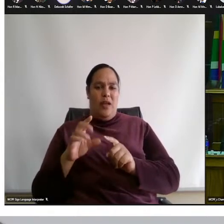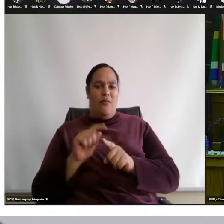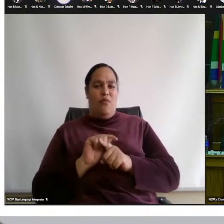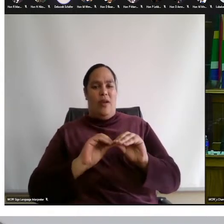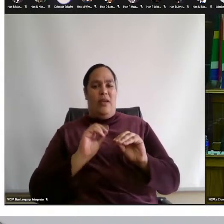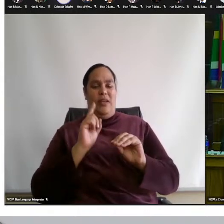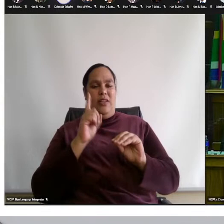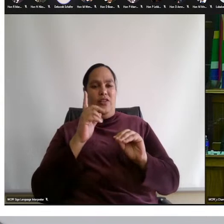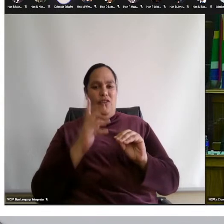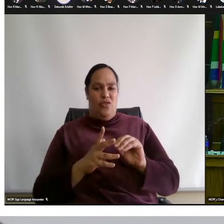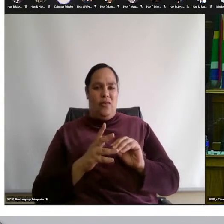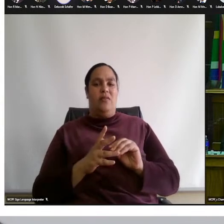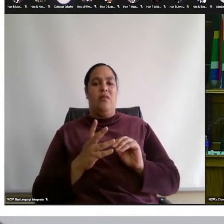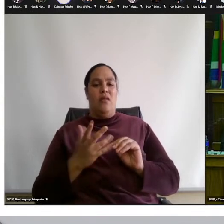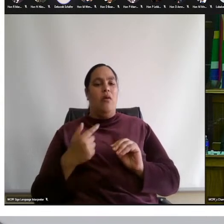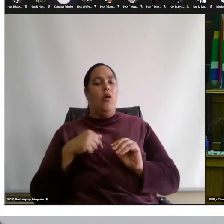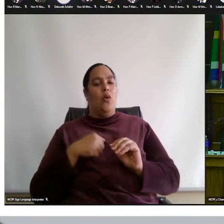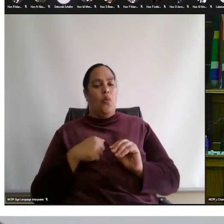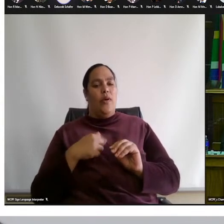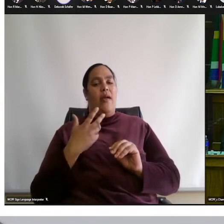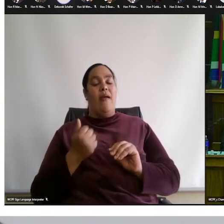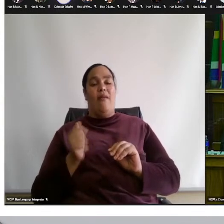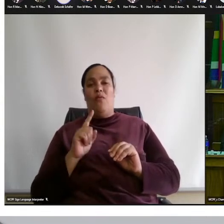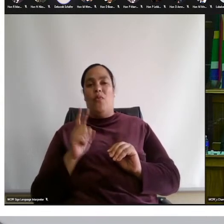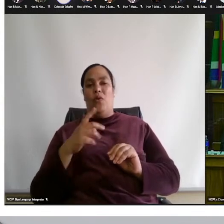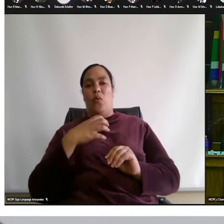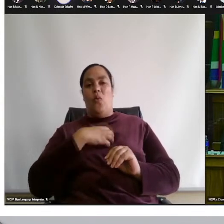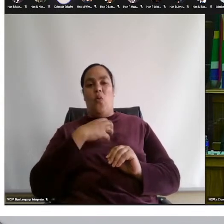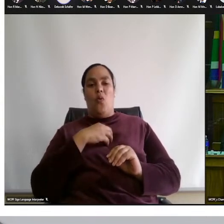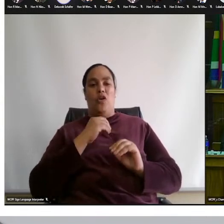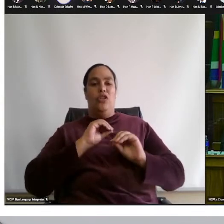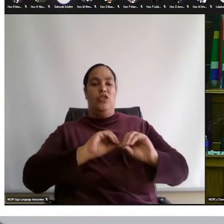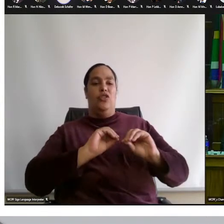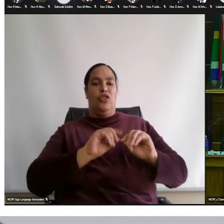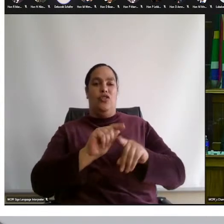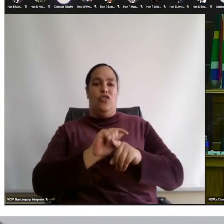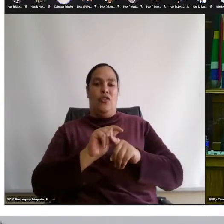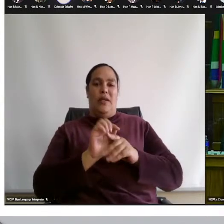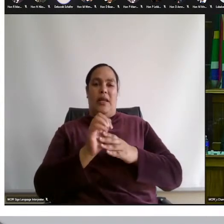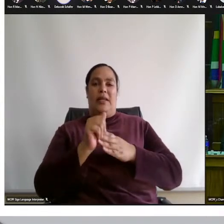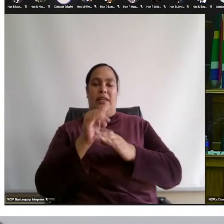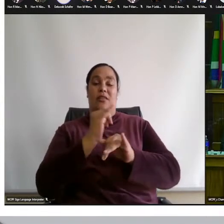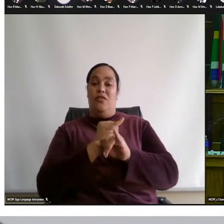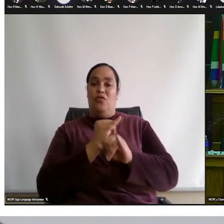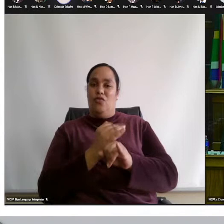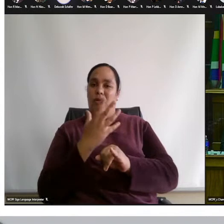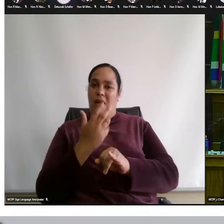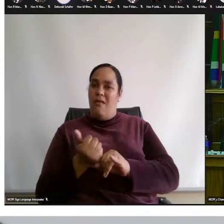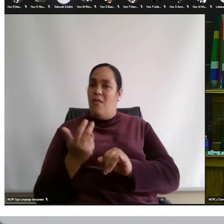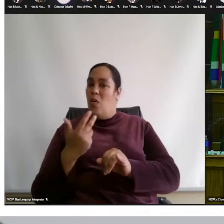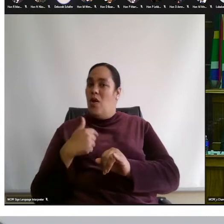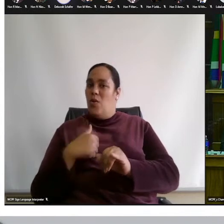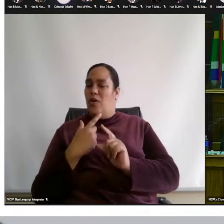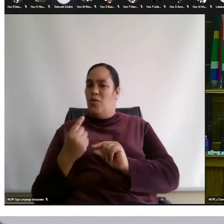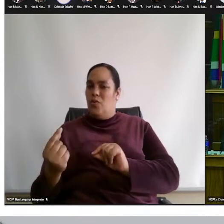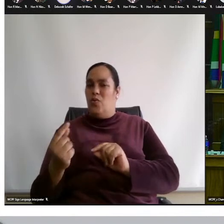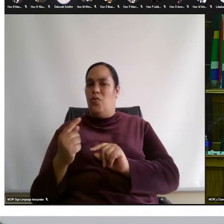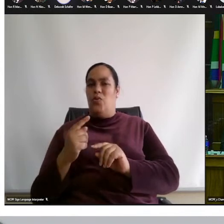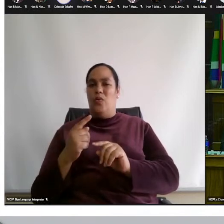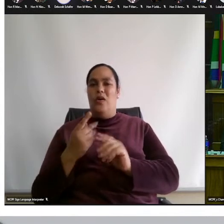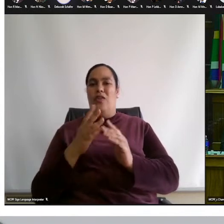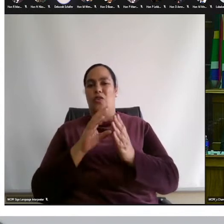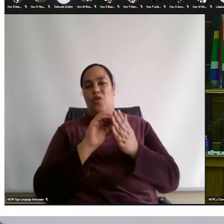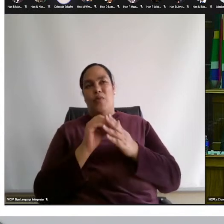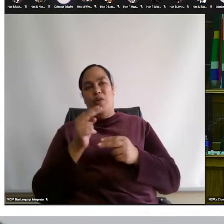teachers. We also have our own teacher training and leadership institute whereby we can do so. So importing